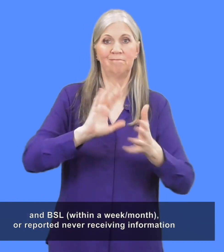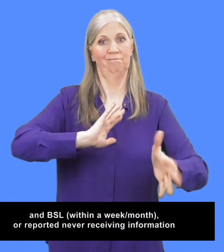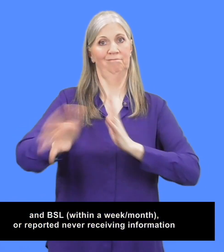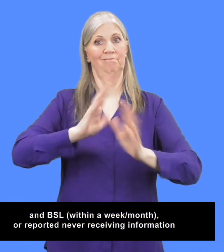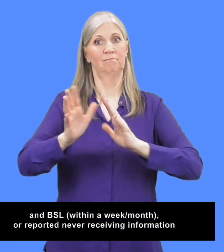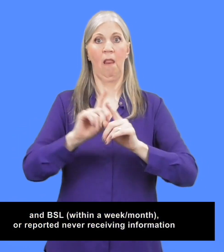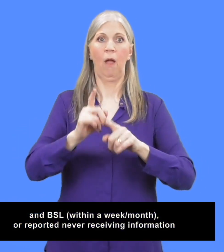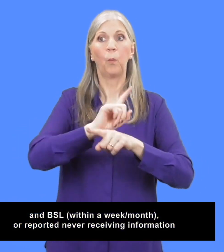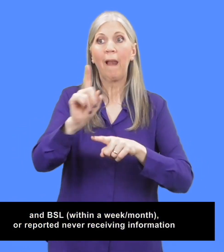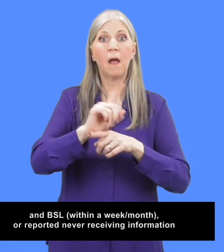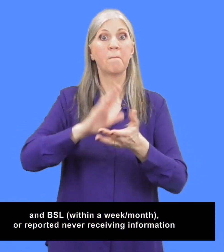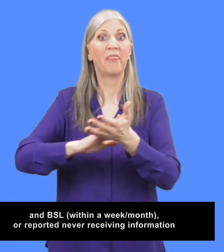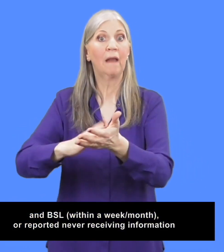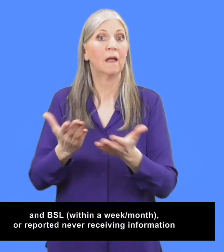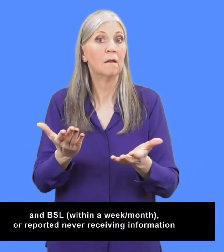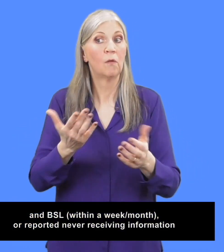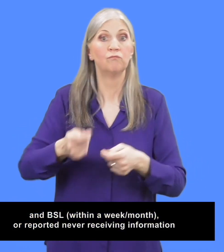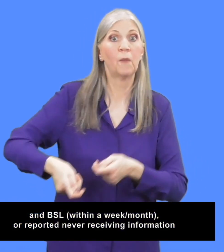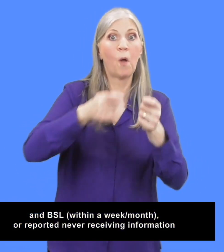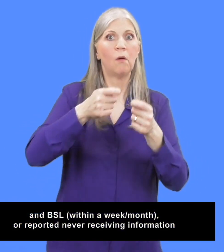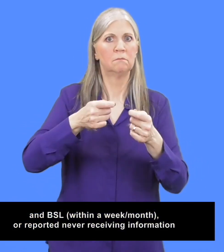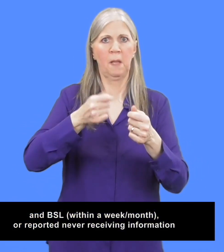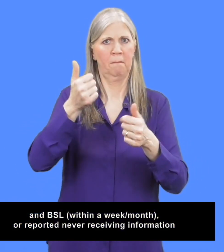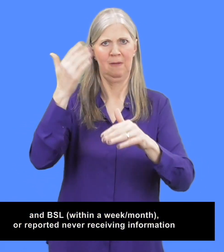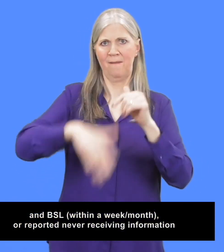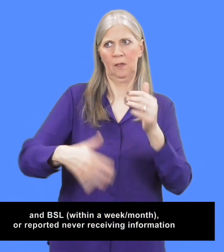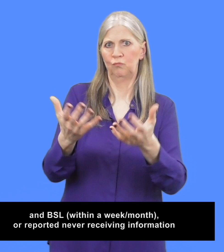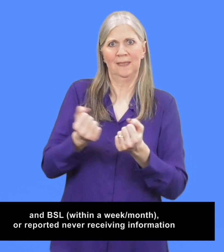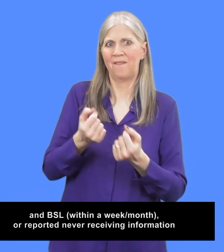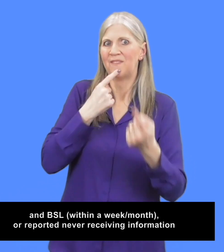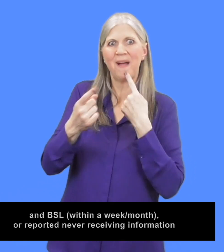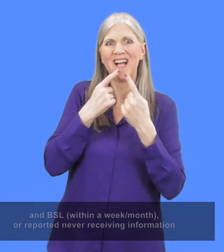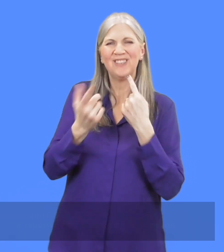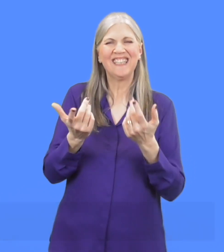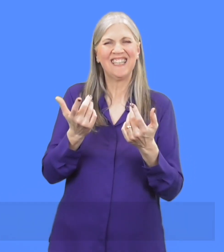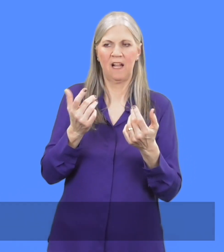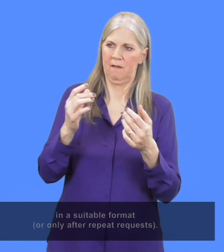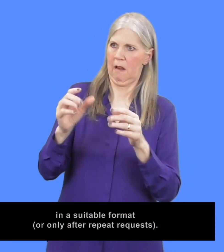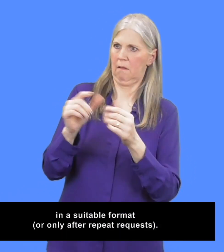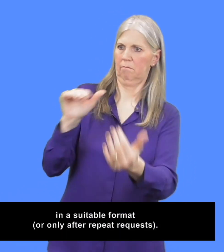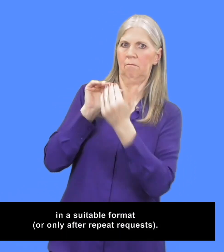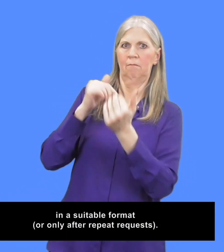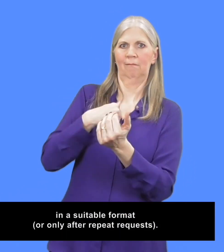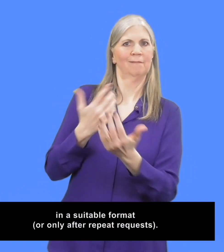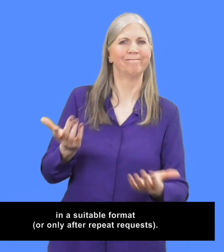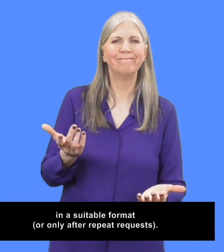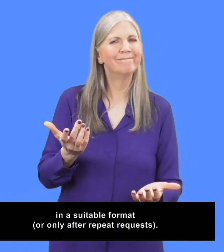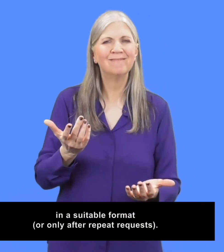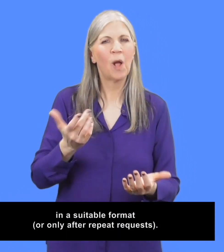BSL within a week, month, or reported never receiving information in a suitable format